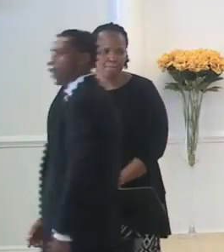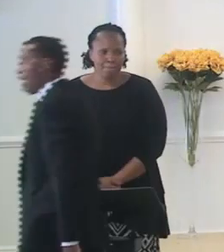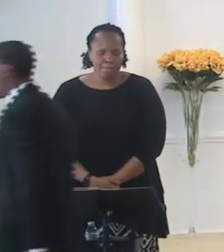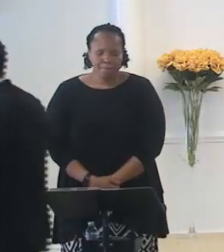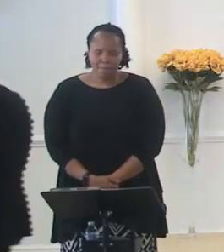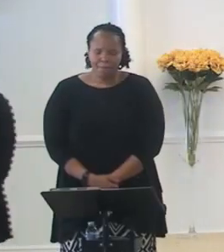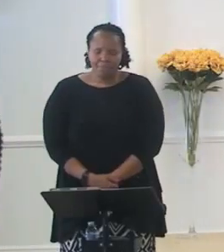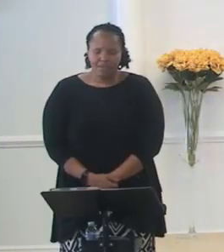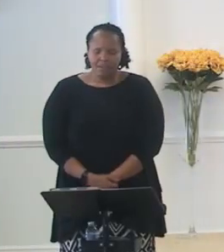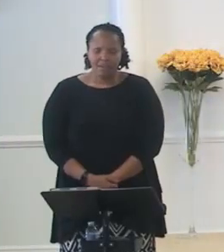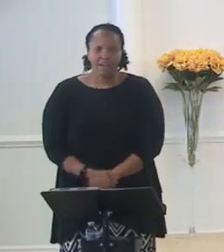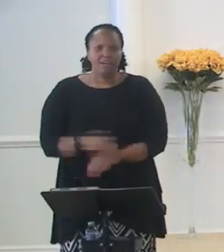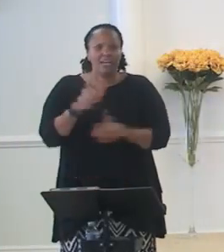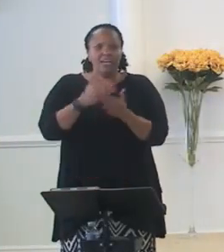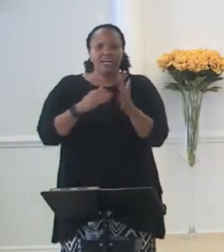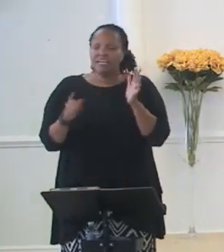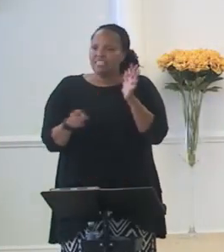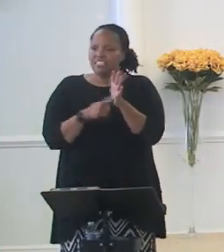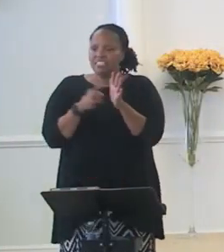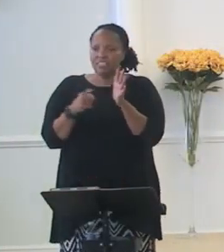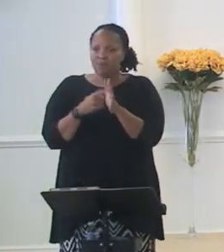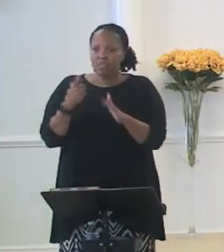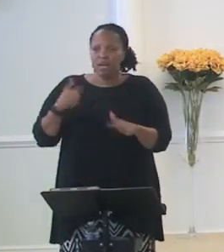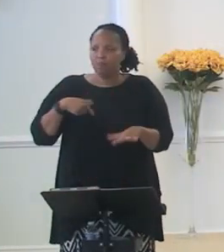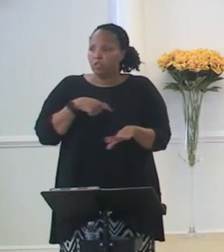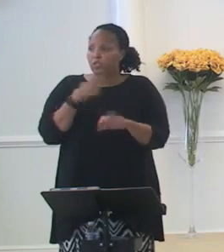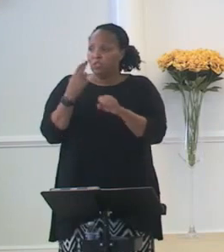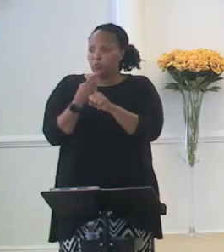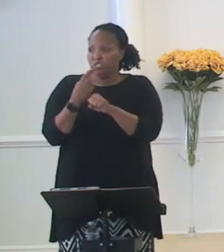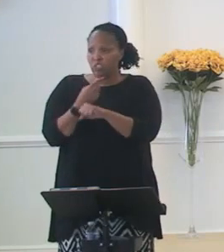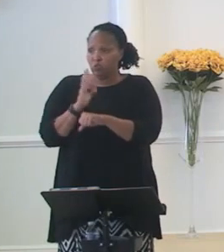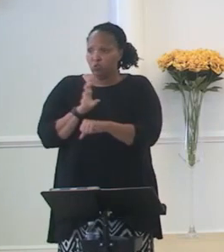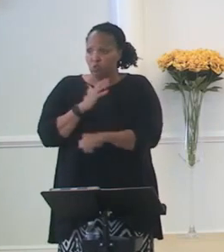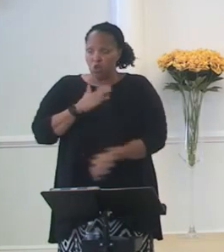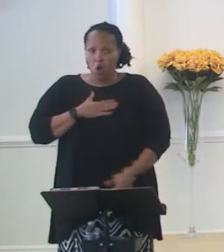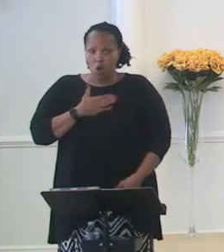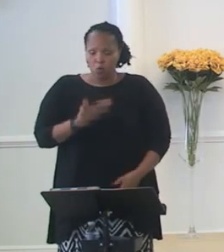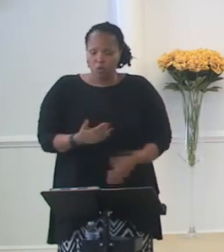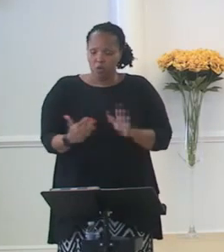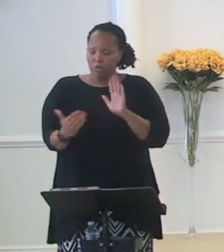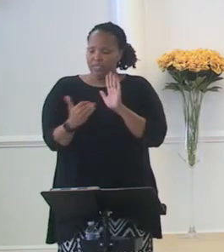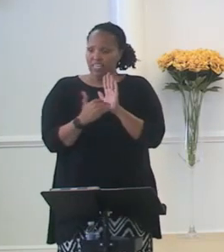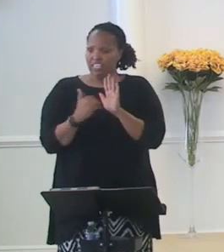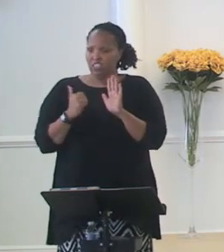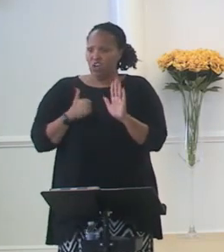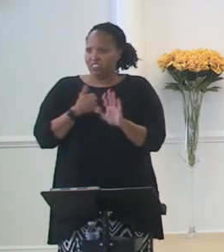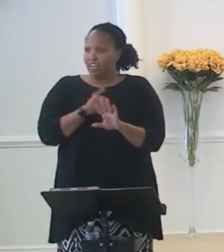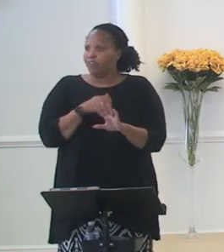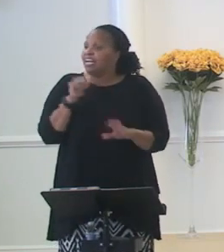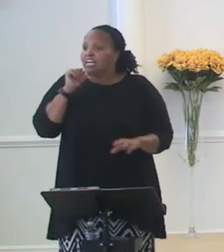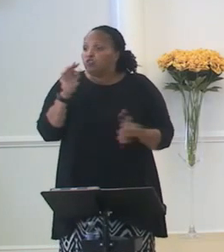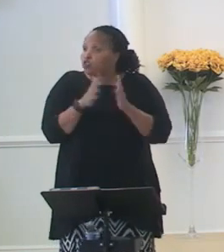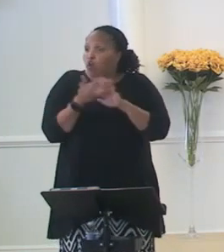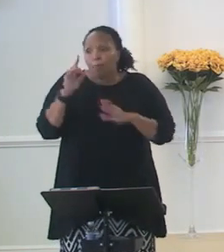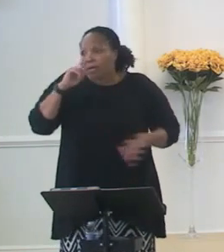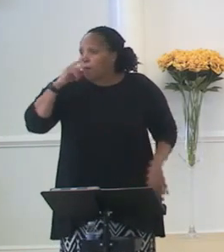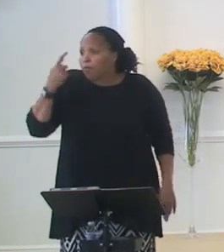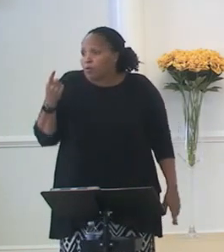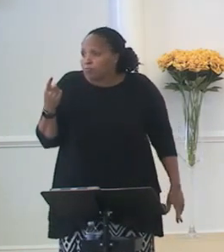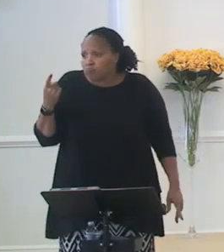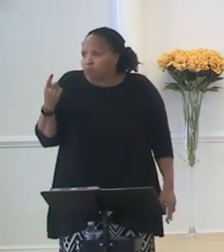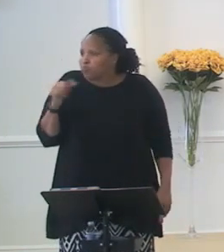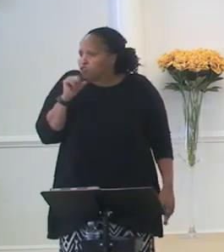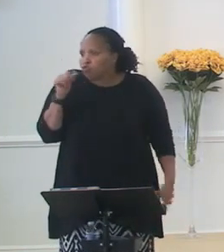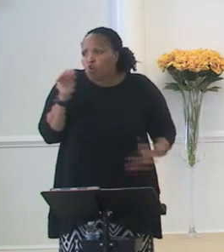We use our own will against ourselves. Don't get bored with me yet, please. Don't get bored